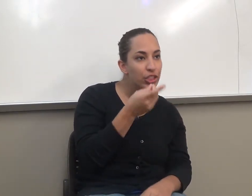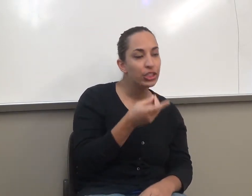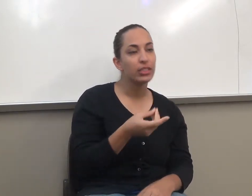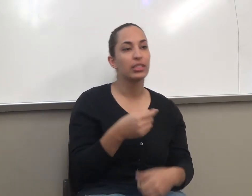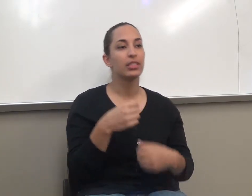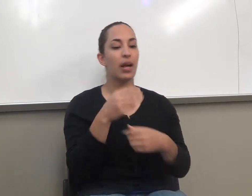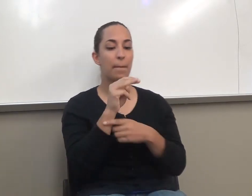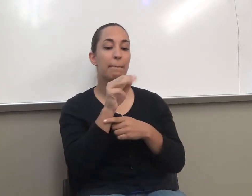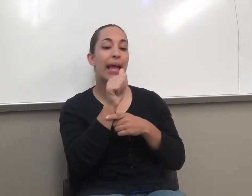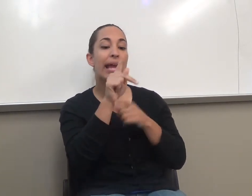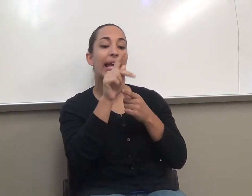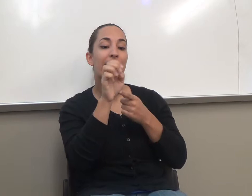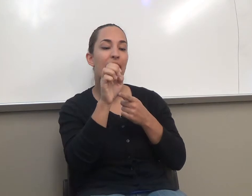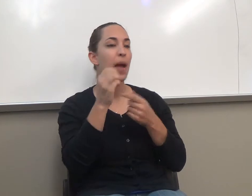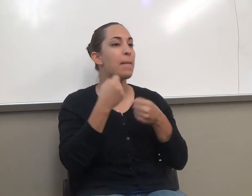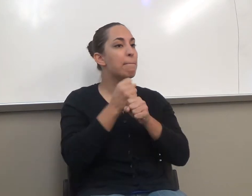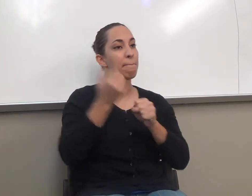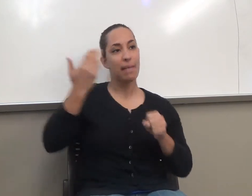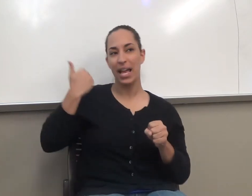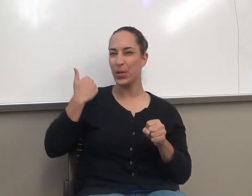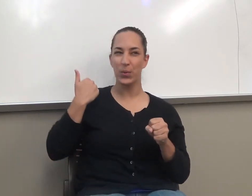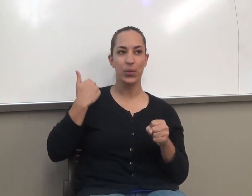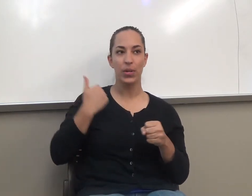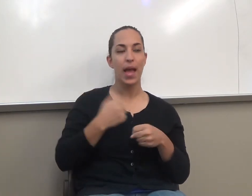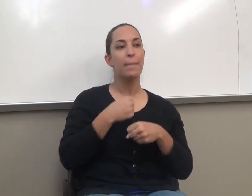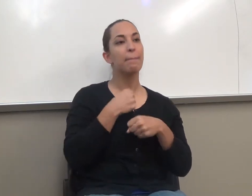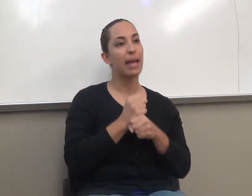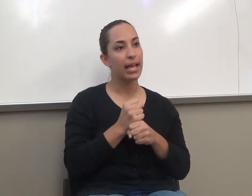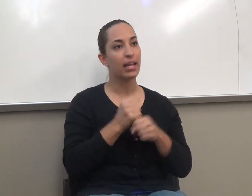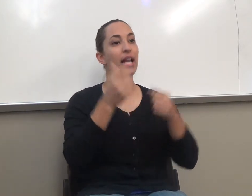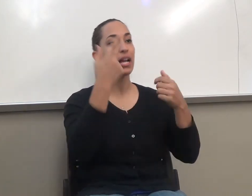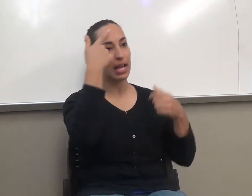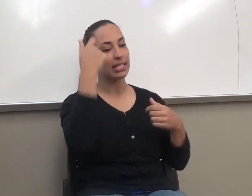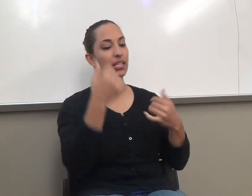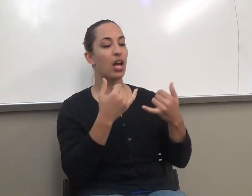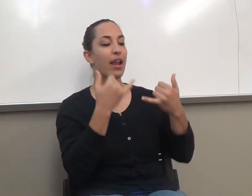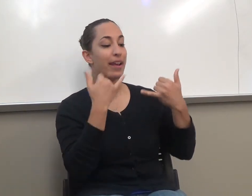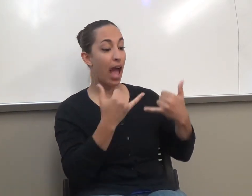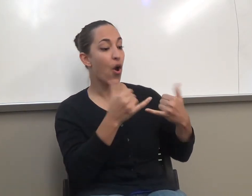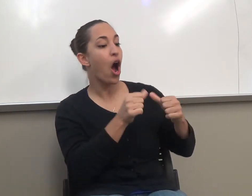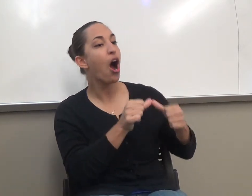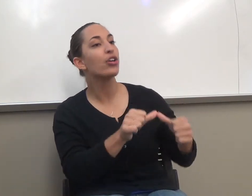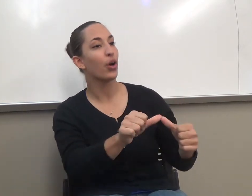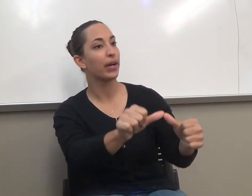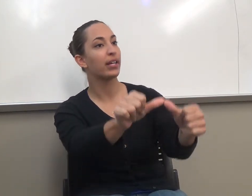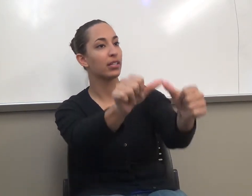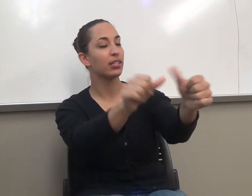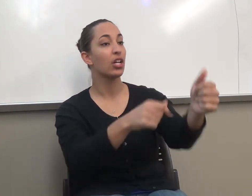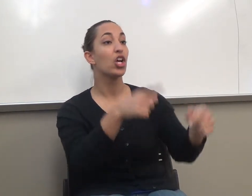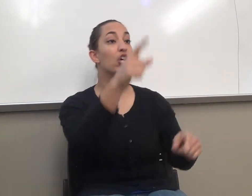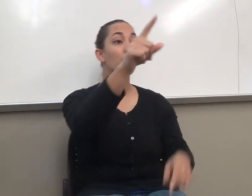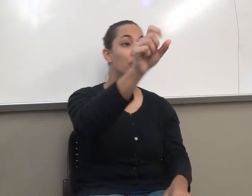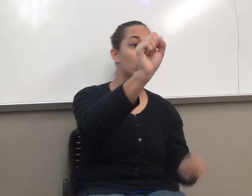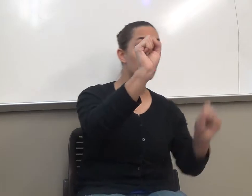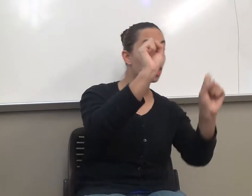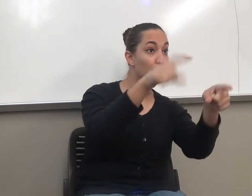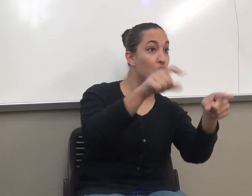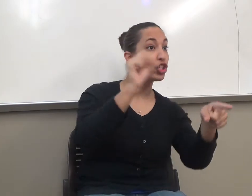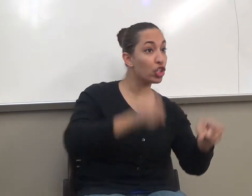saying? So that's what I'm saying about tense. Now, Sandra can decide, no, I want this all in the past, and change it back